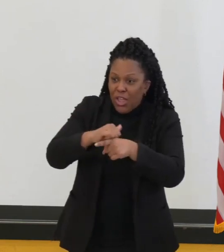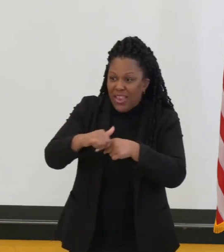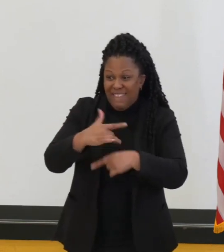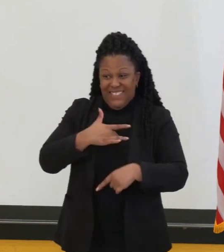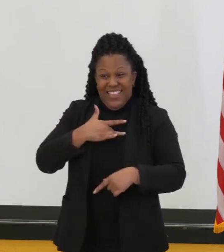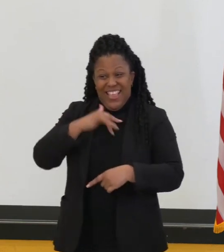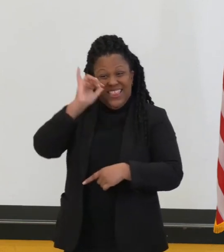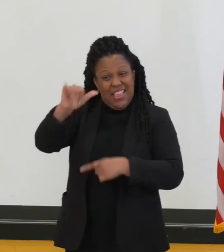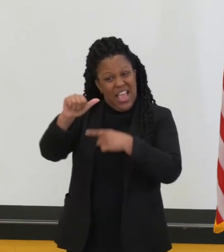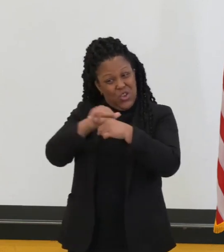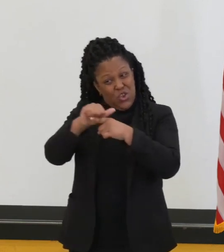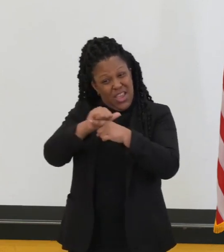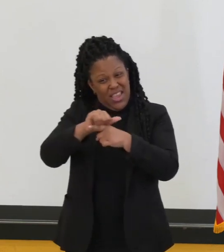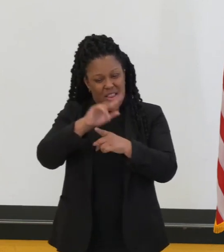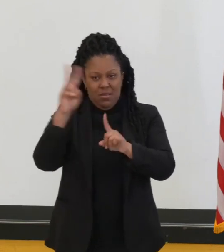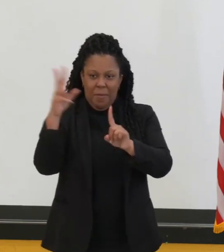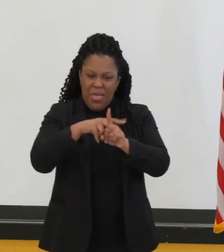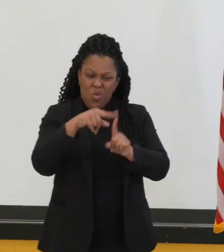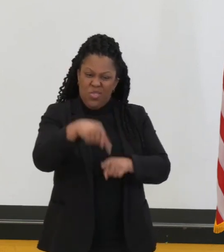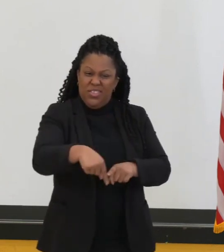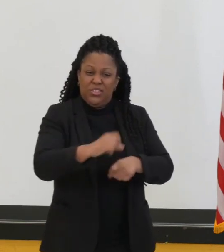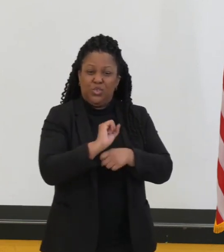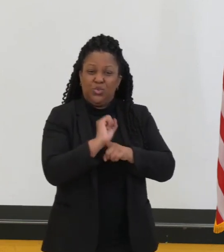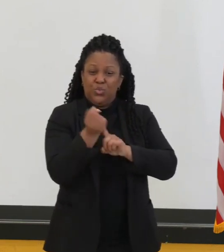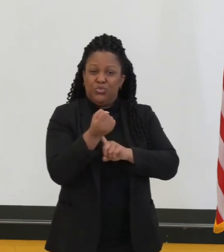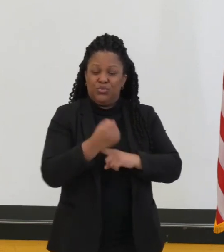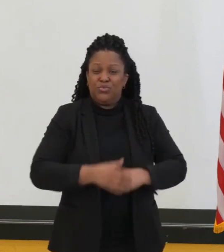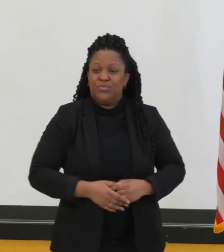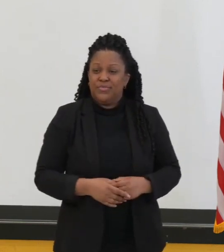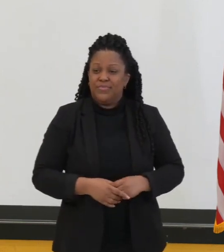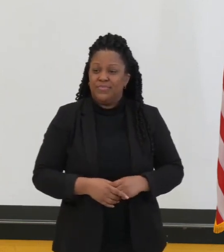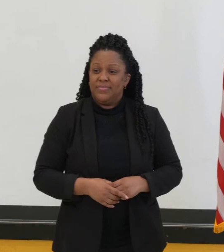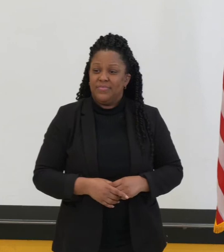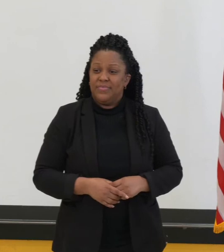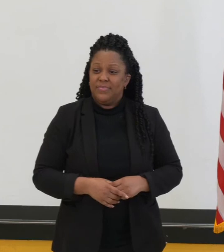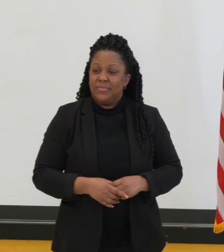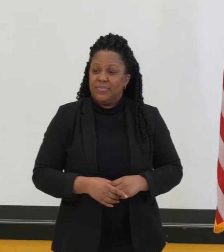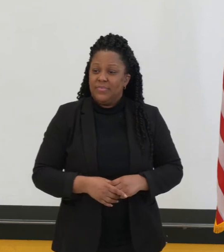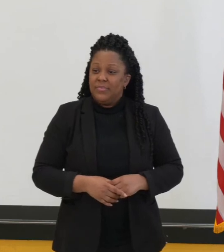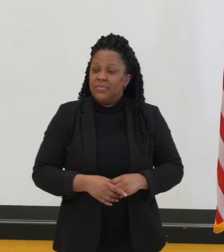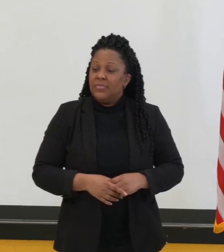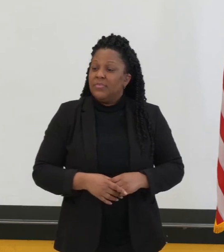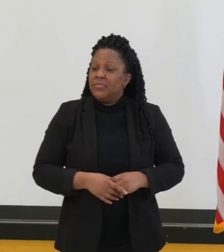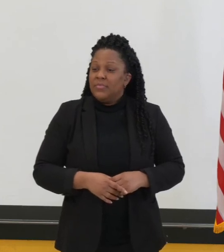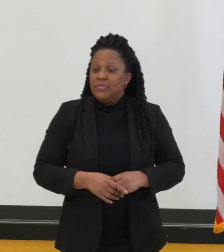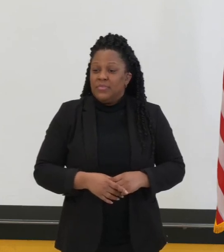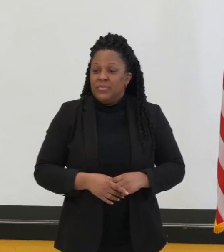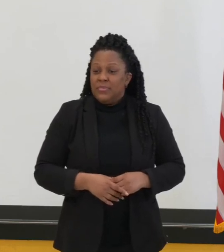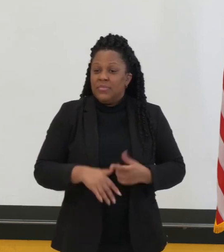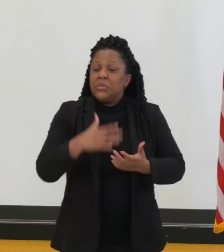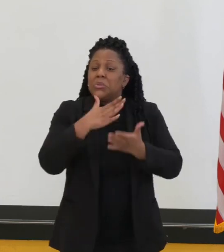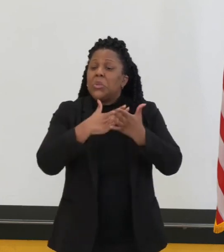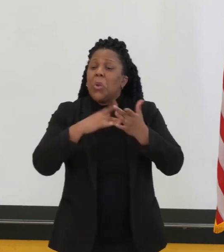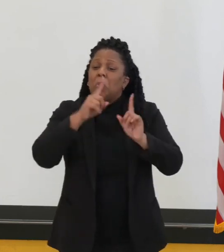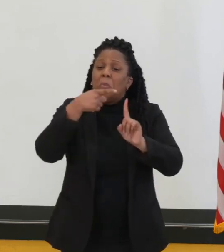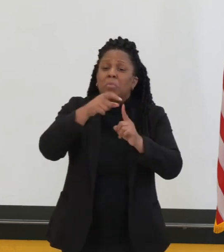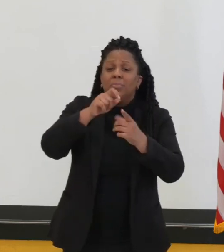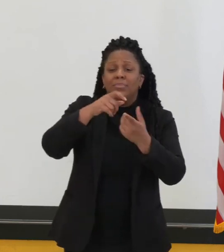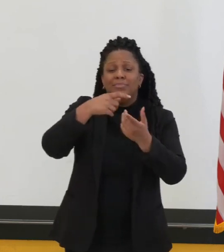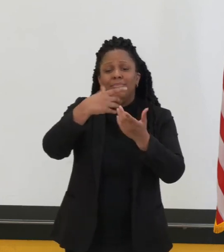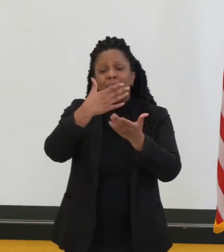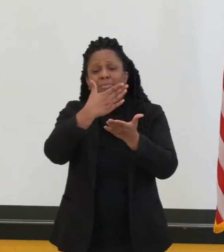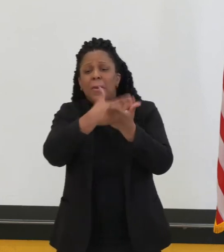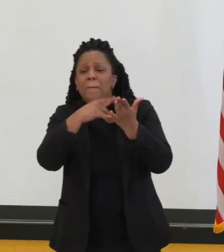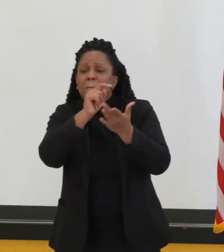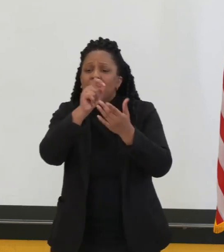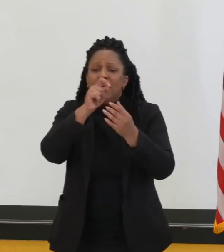numerous things out there. There's the specifics can come out of that discussion. But just to be very clear, there is no